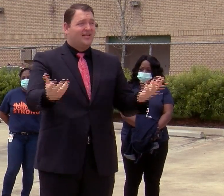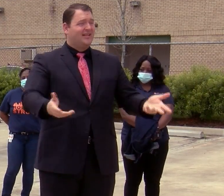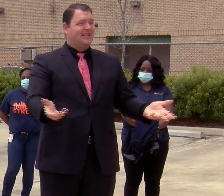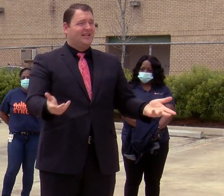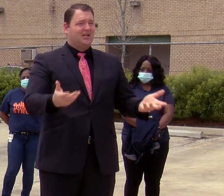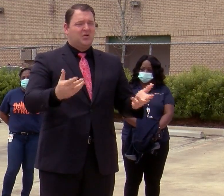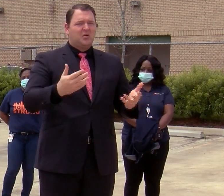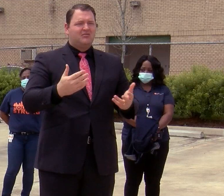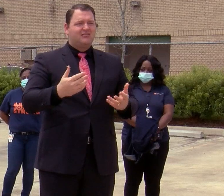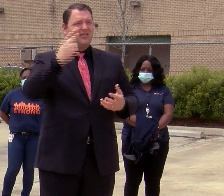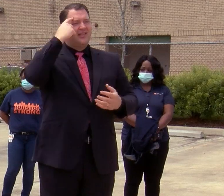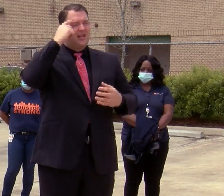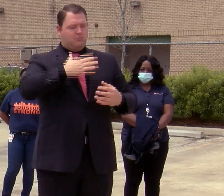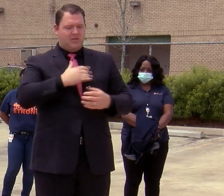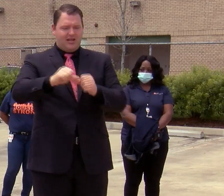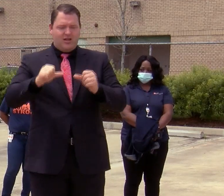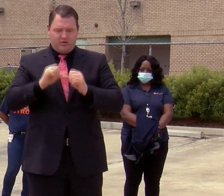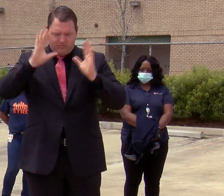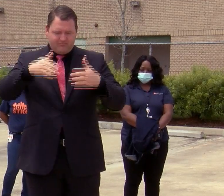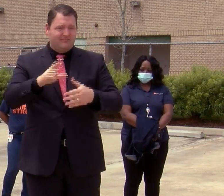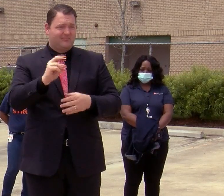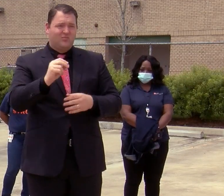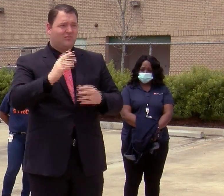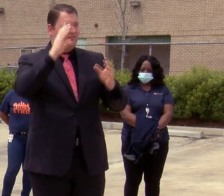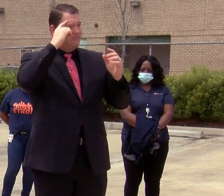together, and we will all come out of this together.